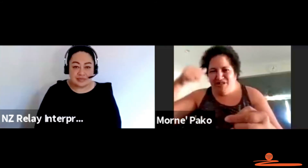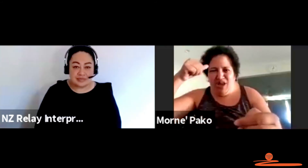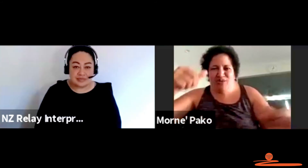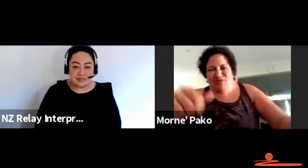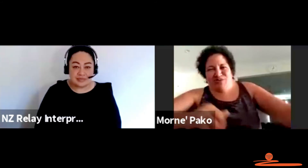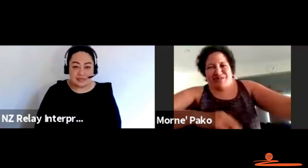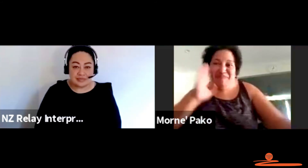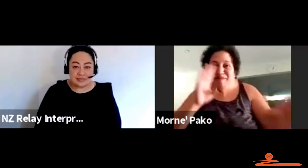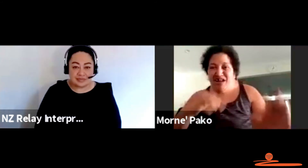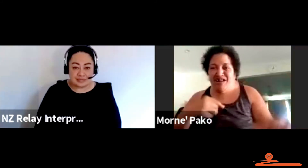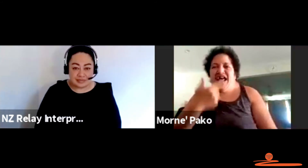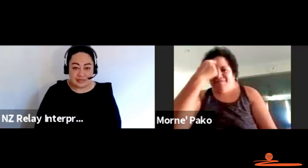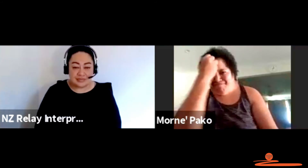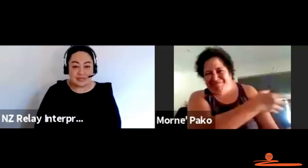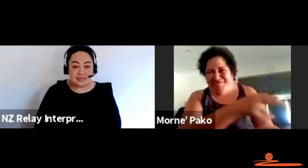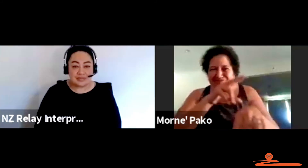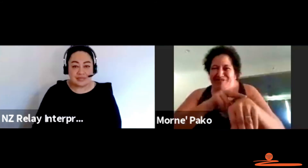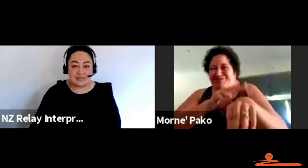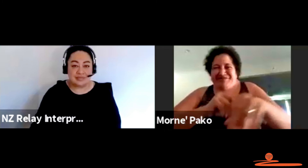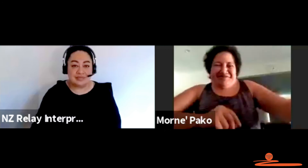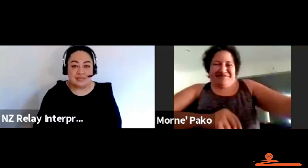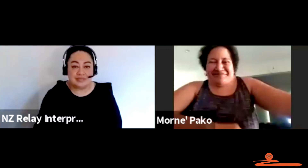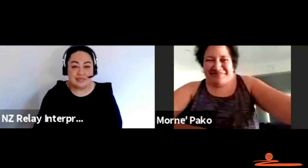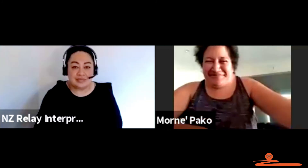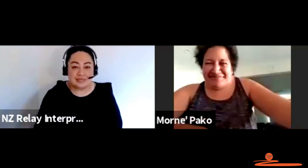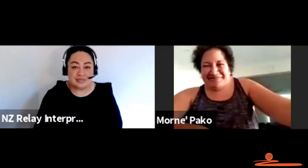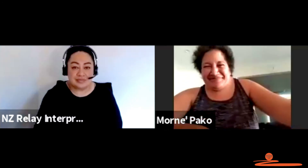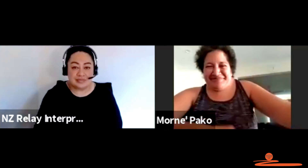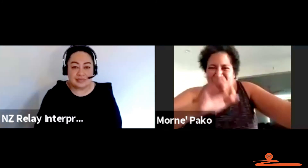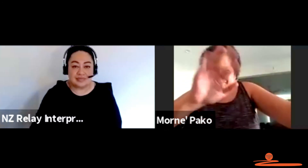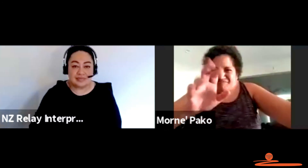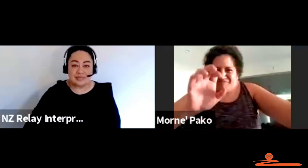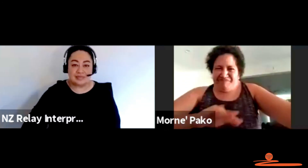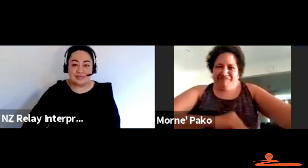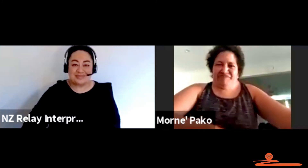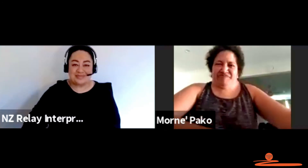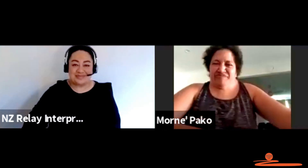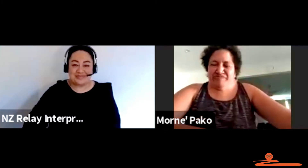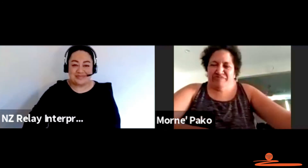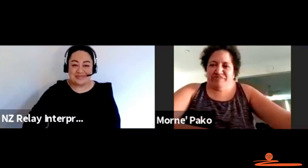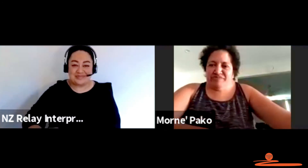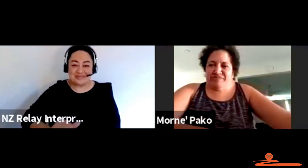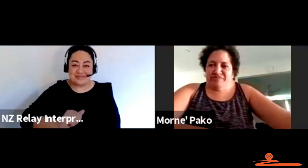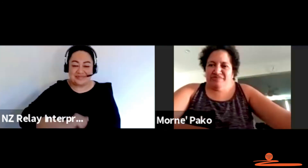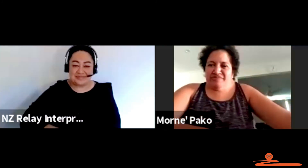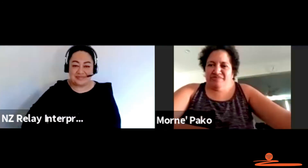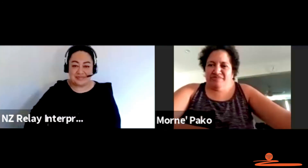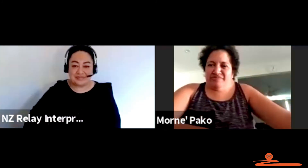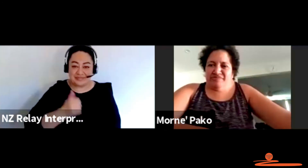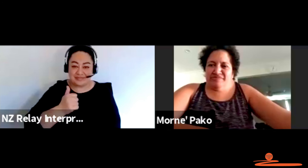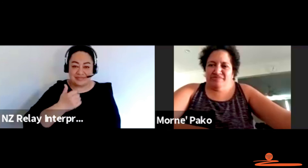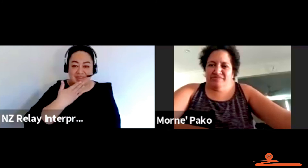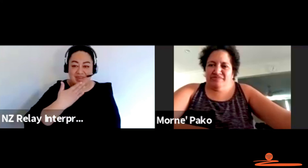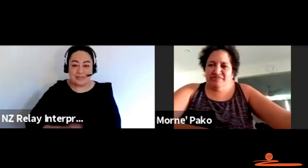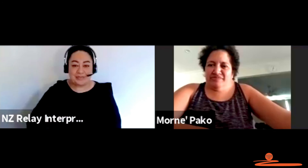attention. Yeah. So if you can just, yeah, I forgot to ask the doctor. So I'm just asking you. Thank